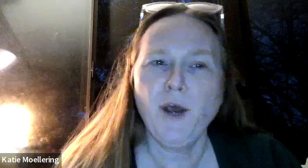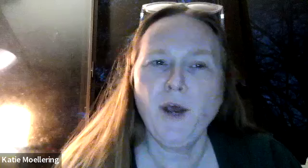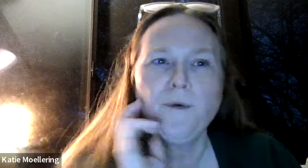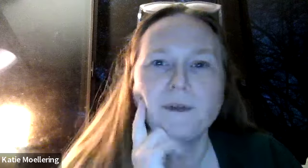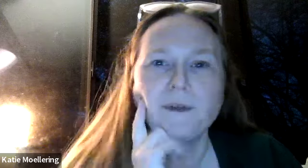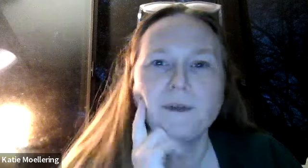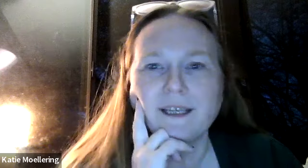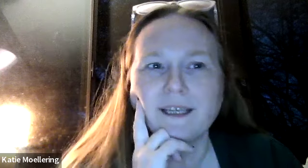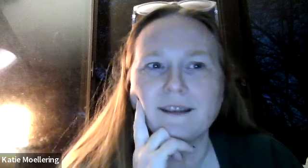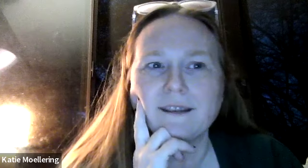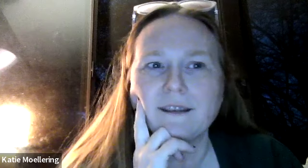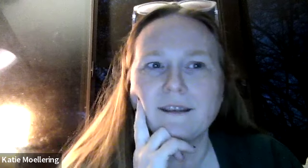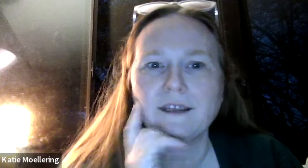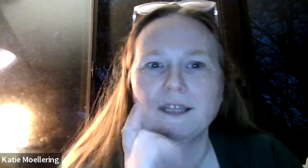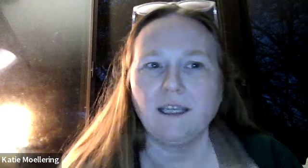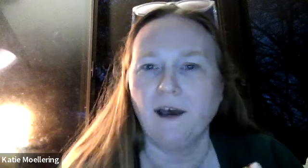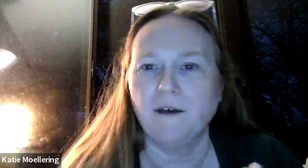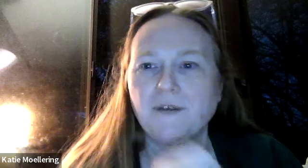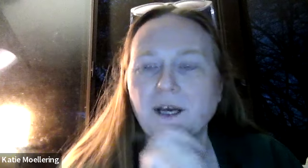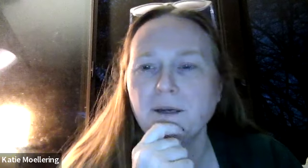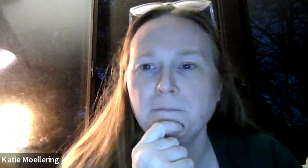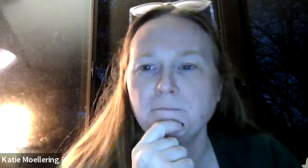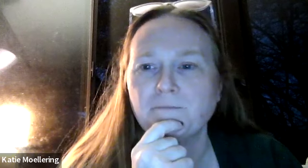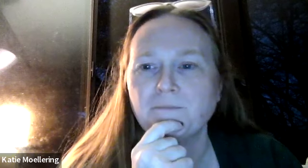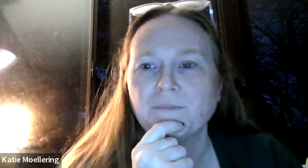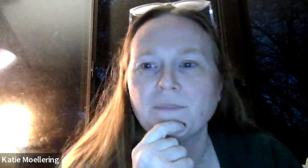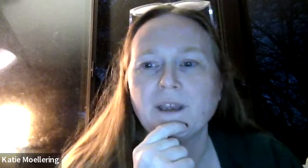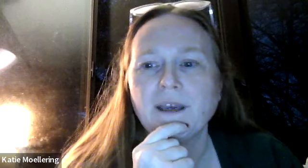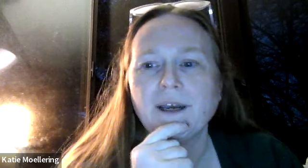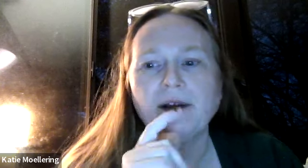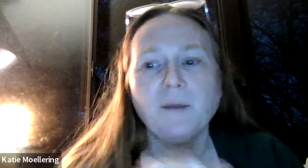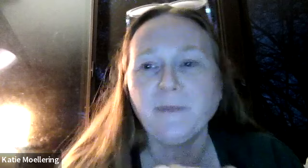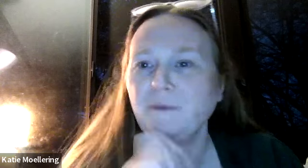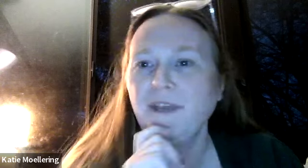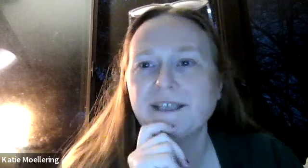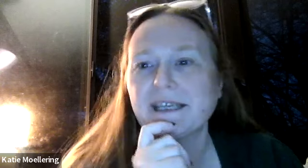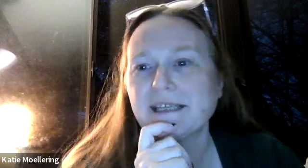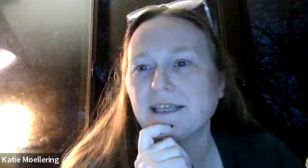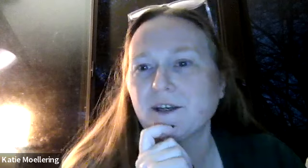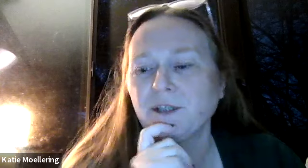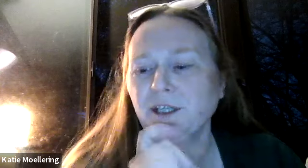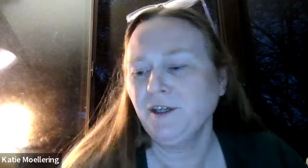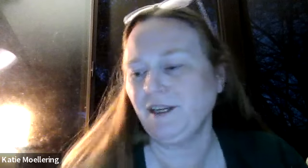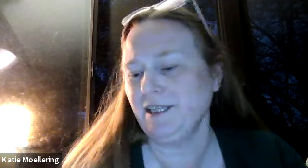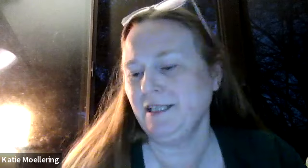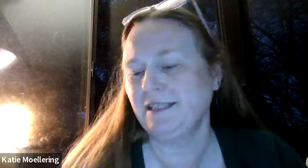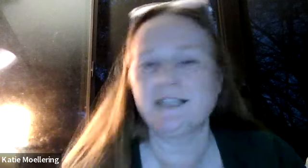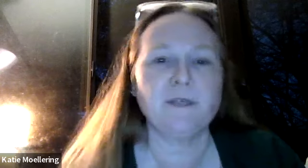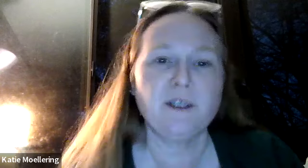No, not that I can think of. I'll upload this, like I said earlier, and since we do have